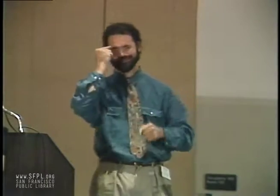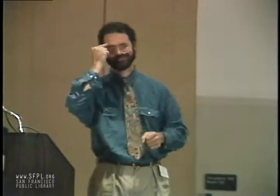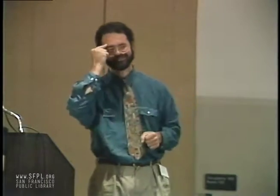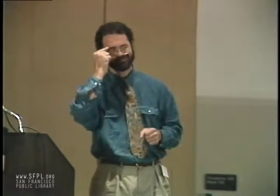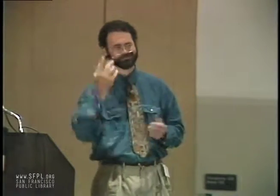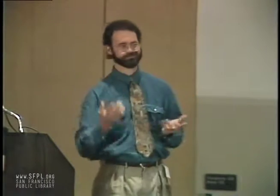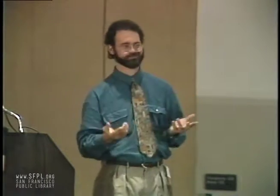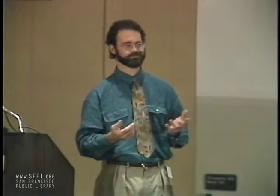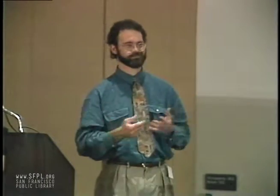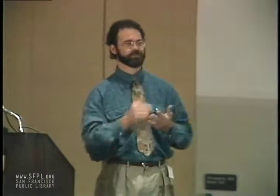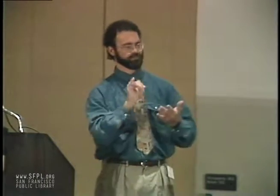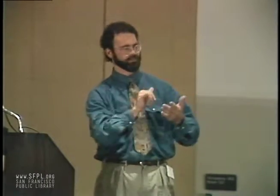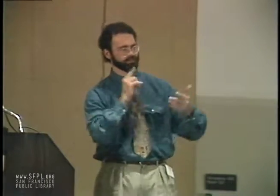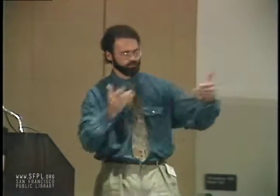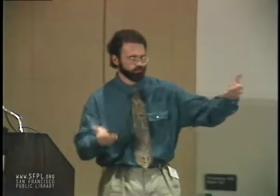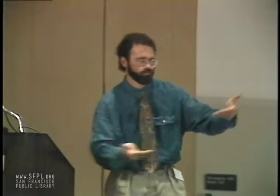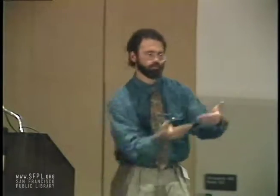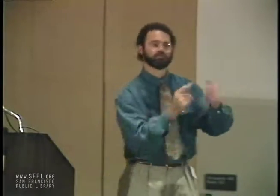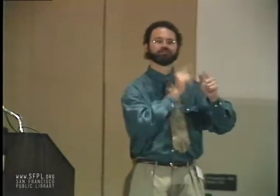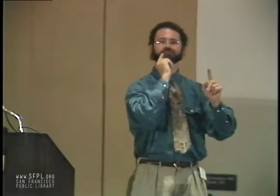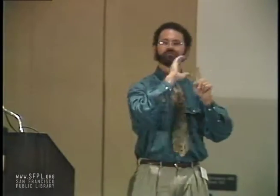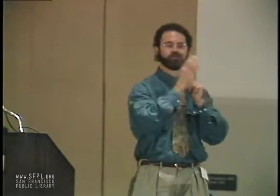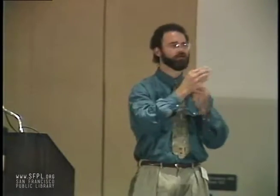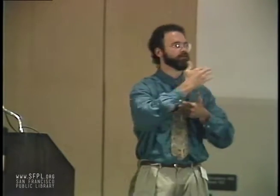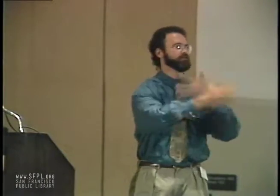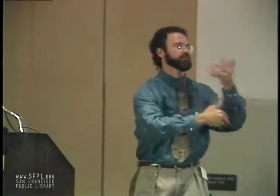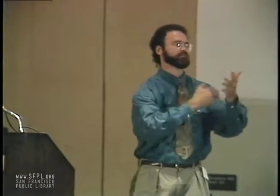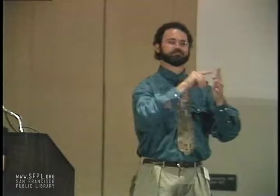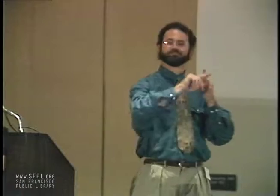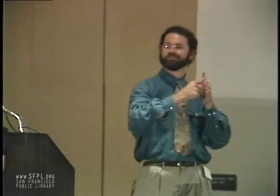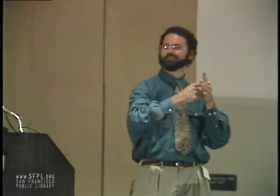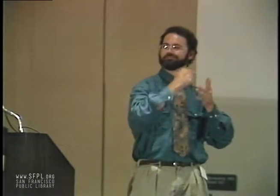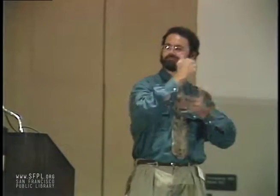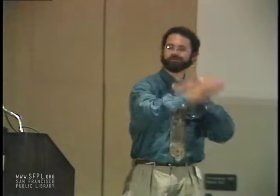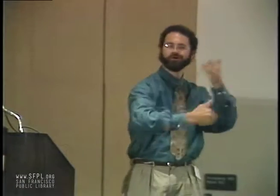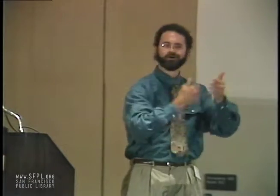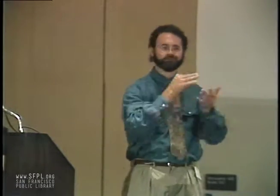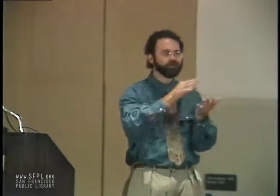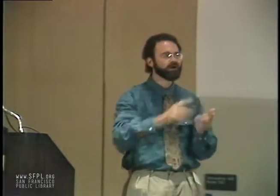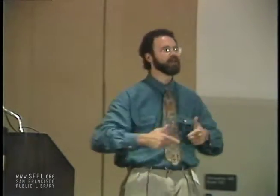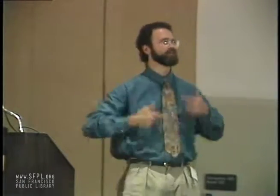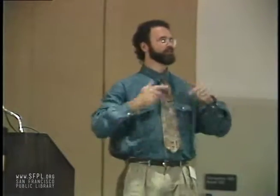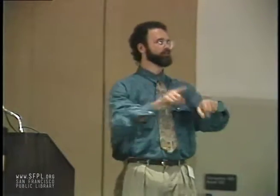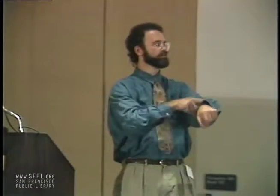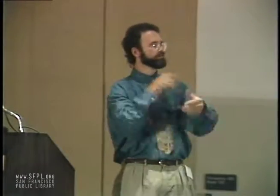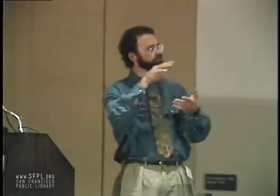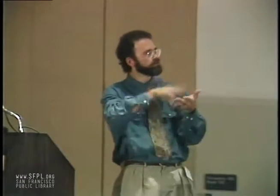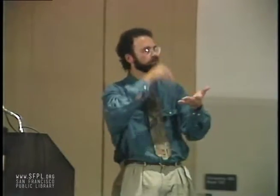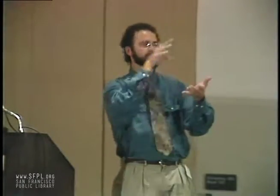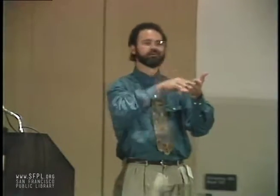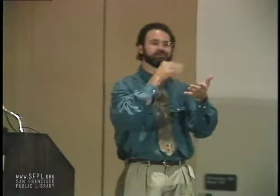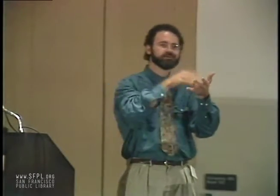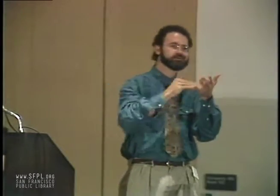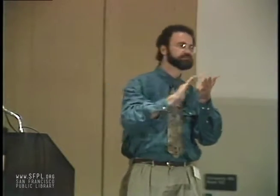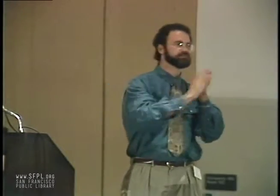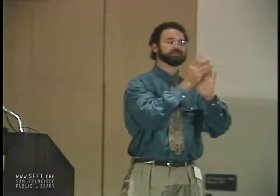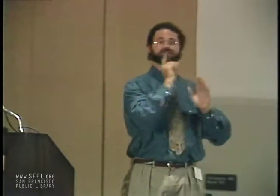hear and that the members of his family could. So that was his first introduction to deaf culture, and that was the beginning of a